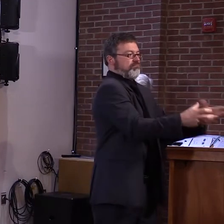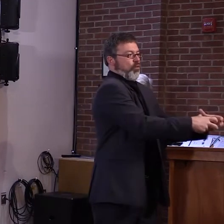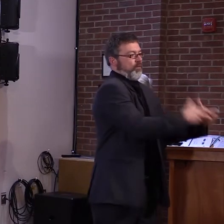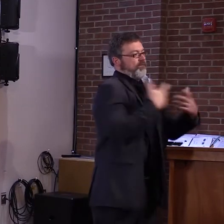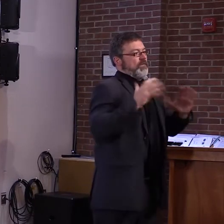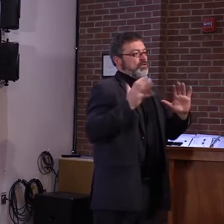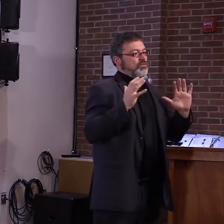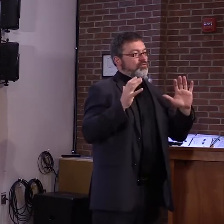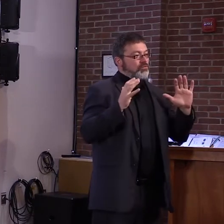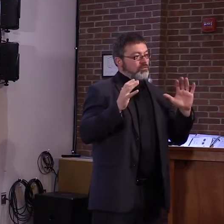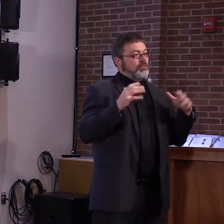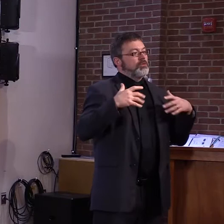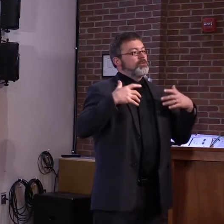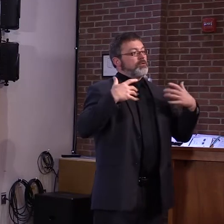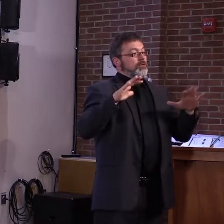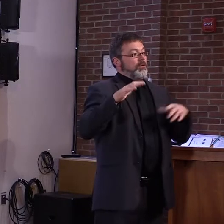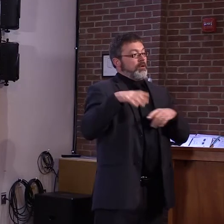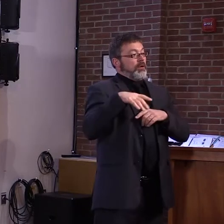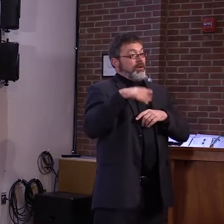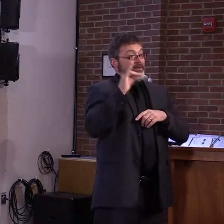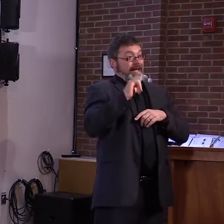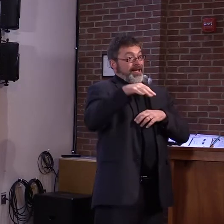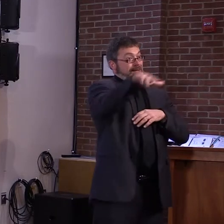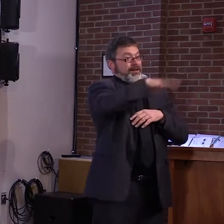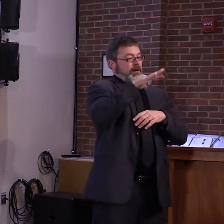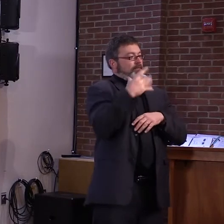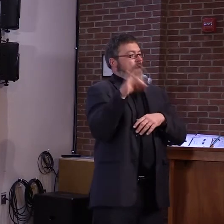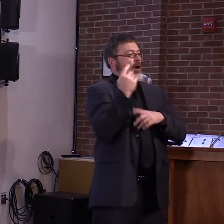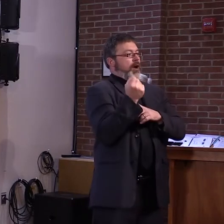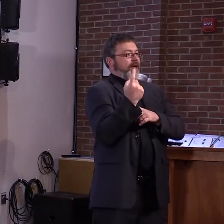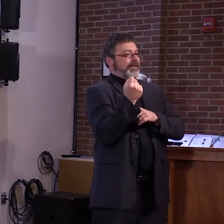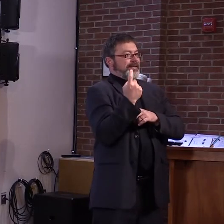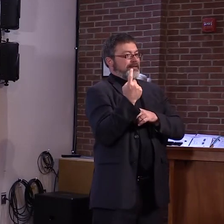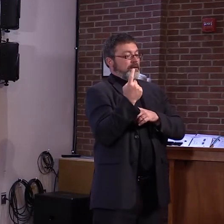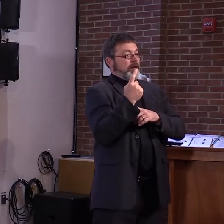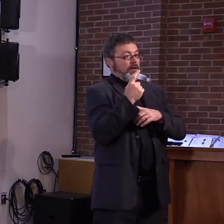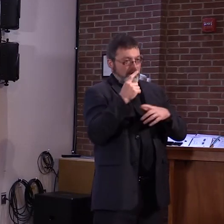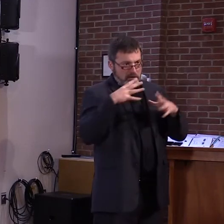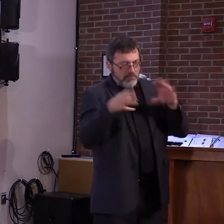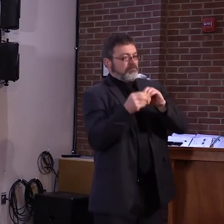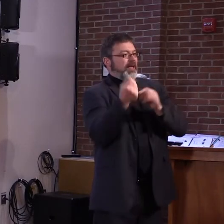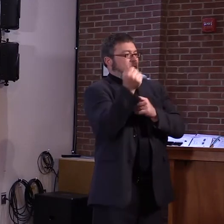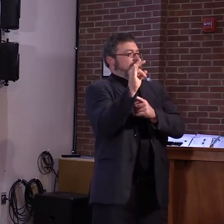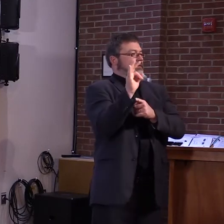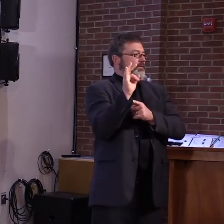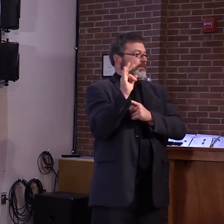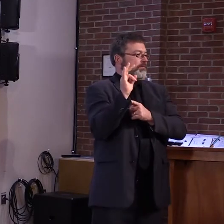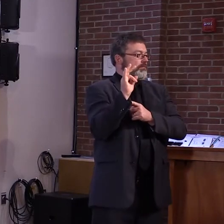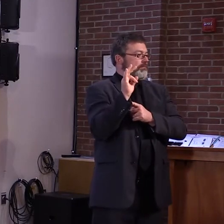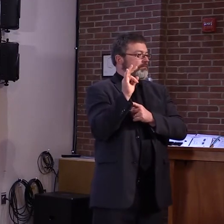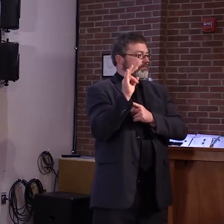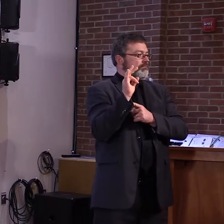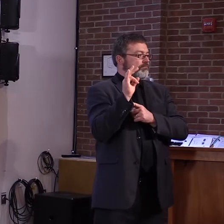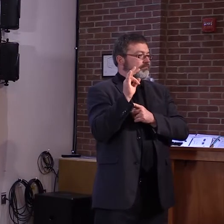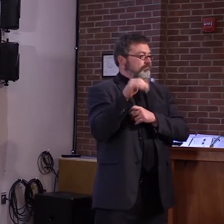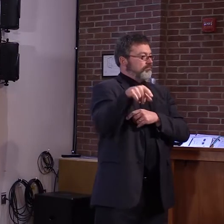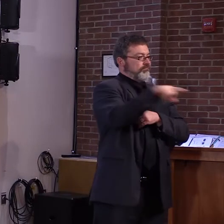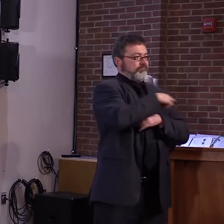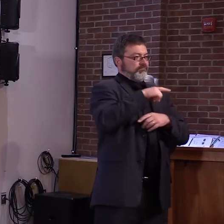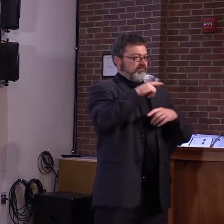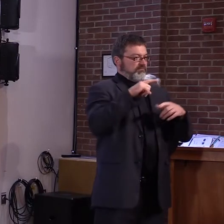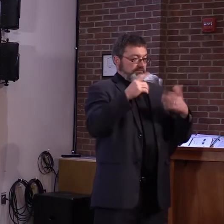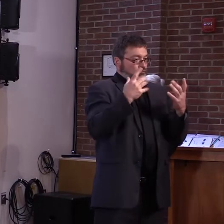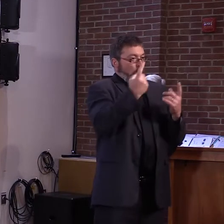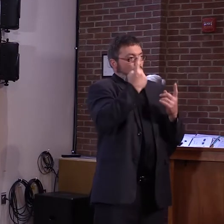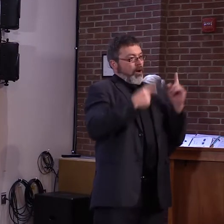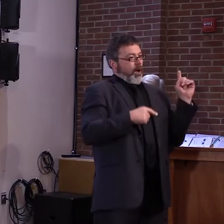private party on the 19th, and 6 others are due to subsequent transmission from someone who is at the party. Of the